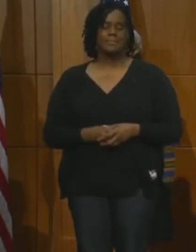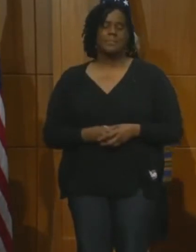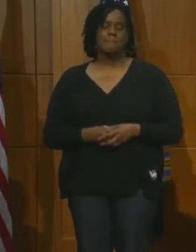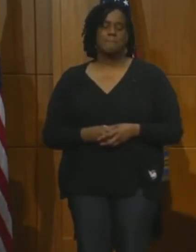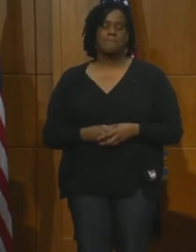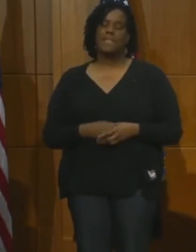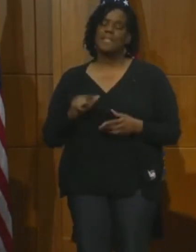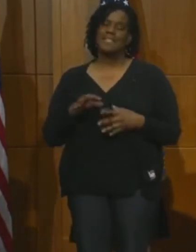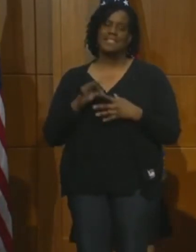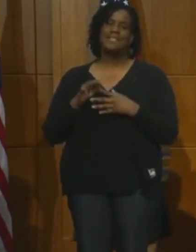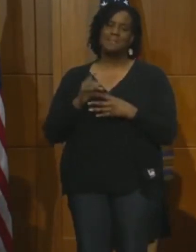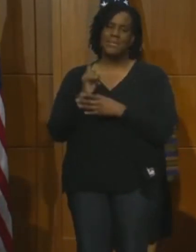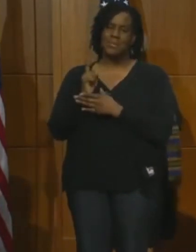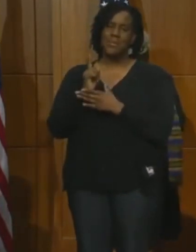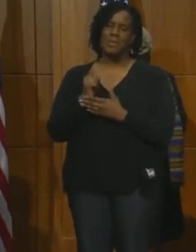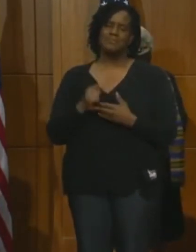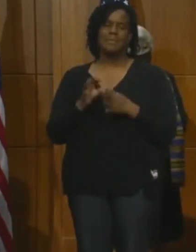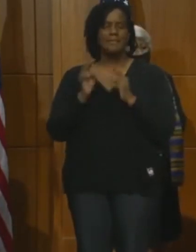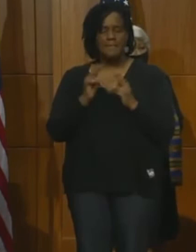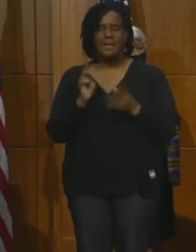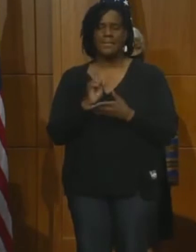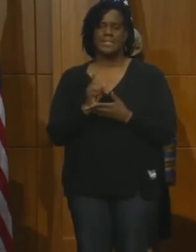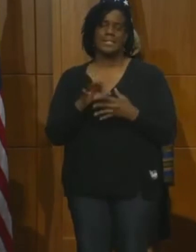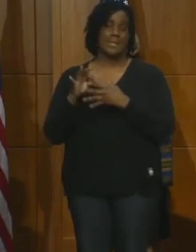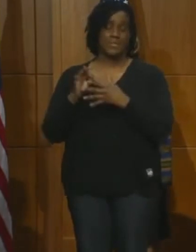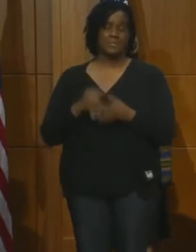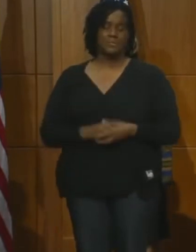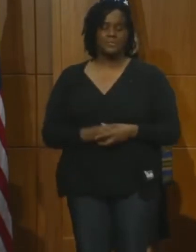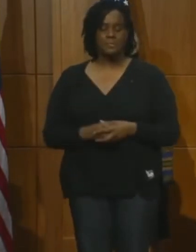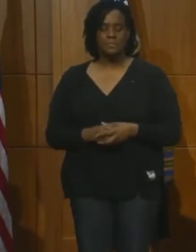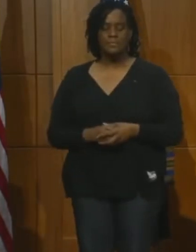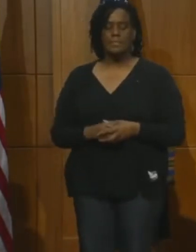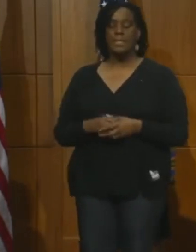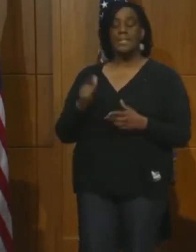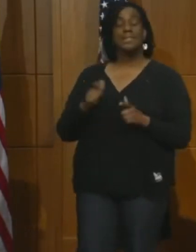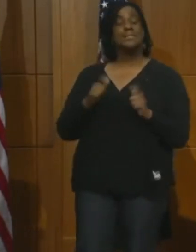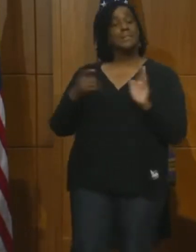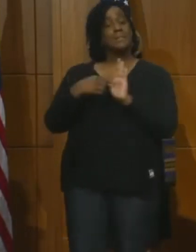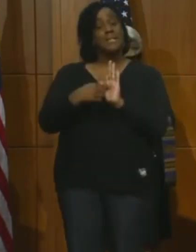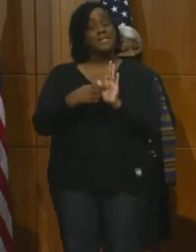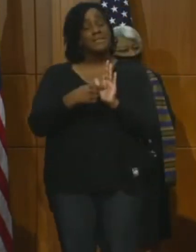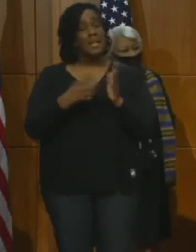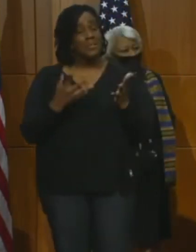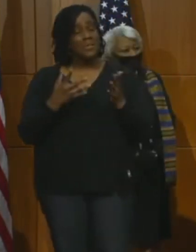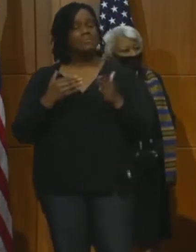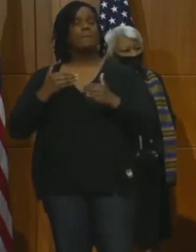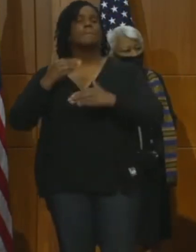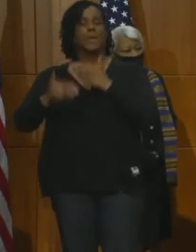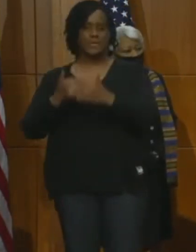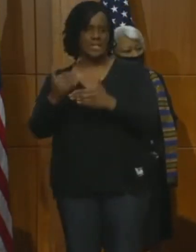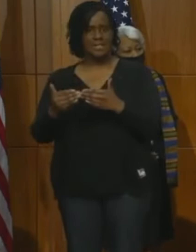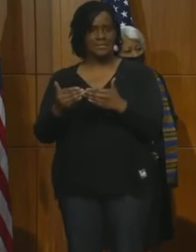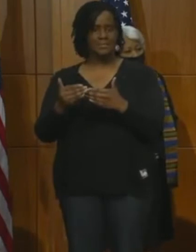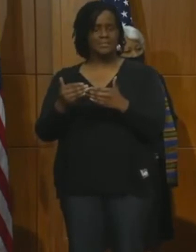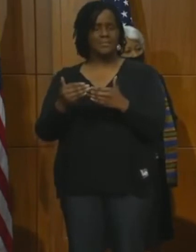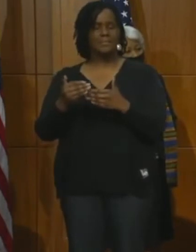special moment, very special. This is a big display of progress, and I'm grateful